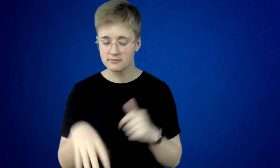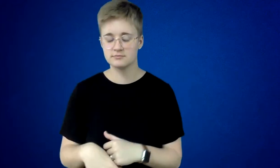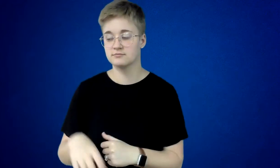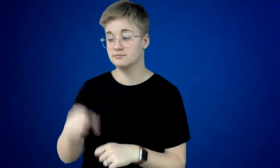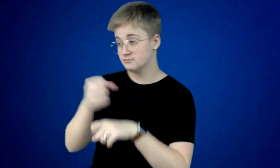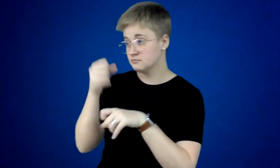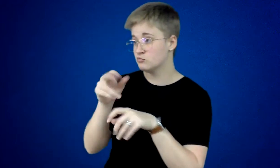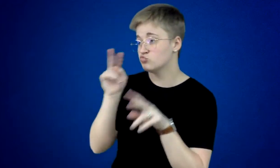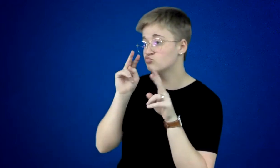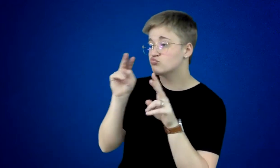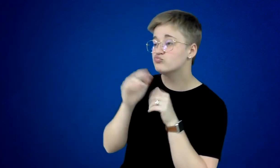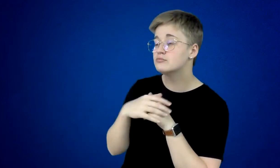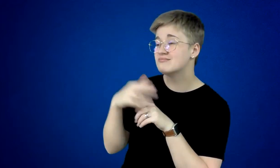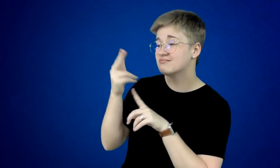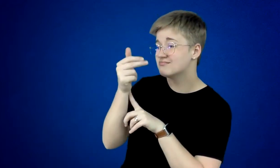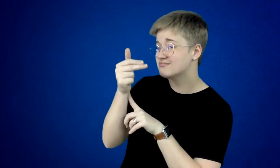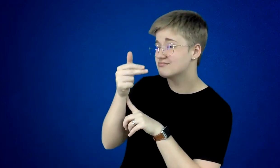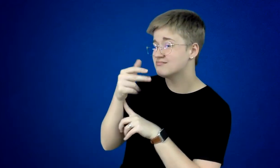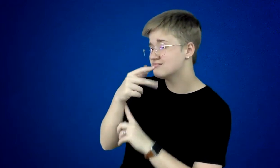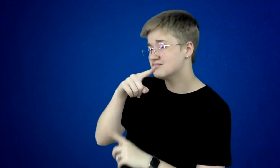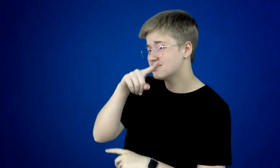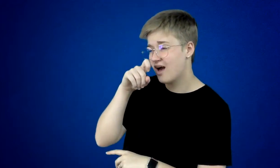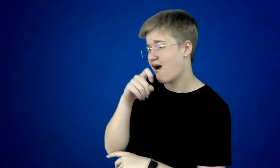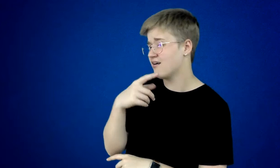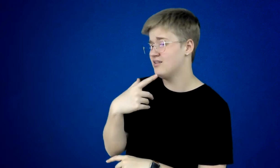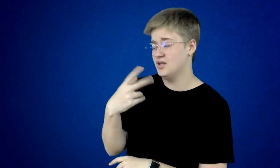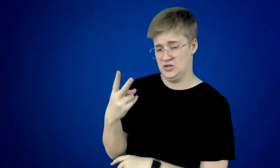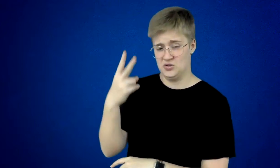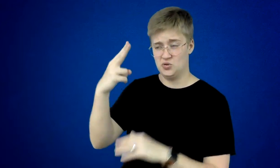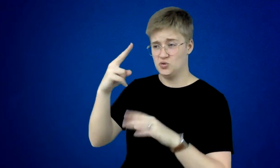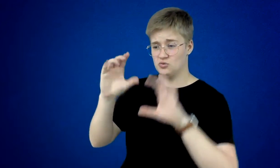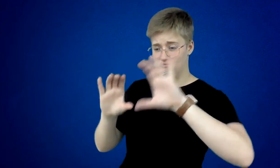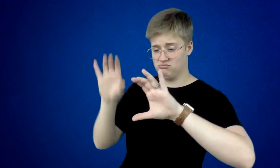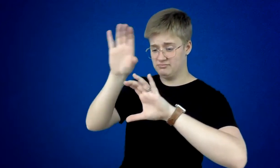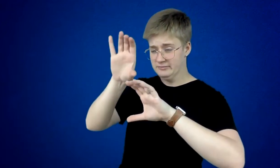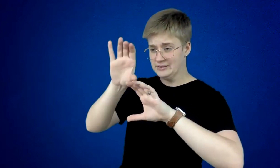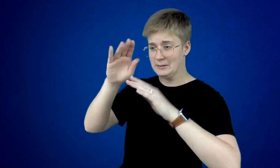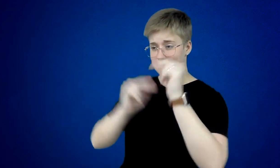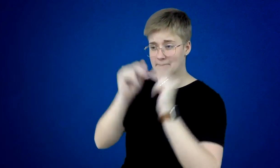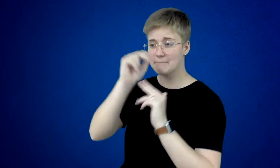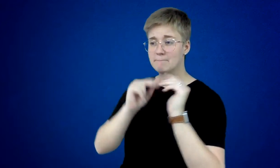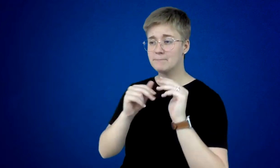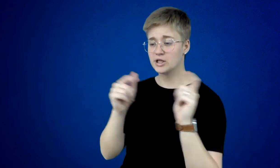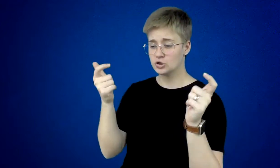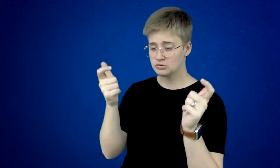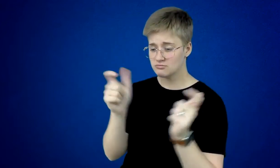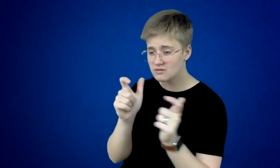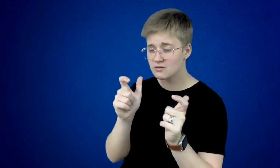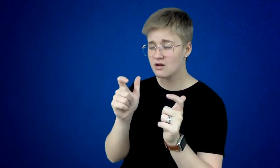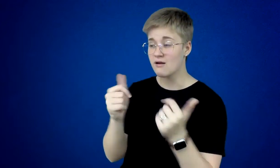motel. It was an ugly, two-story building, squat and small, composed entirely of cement block.